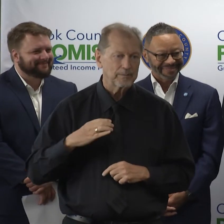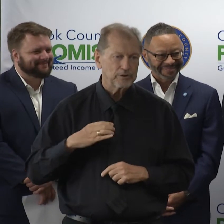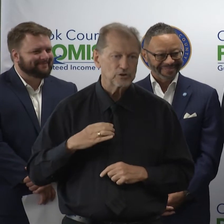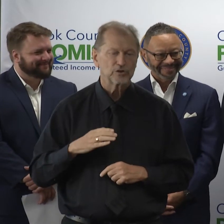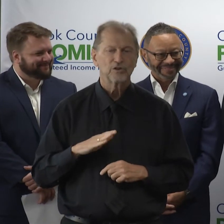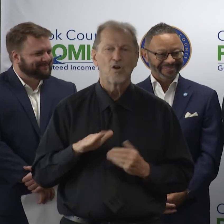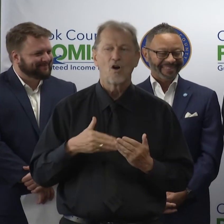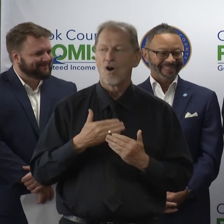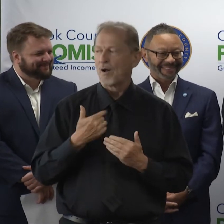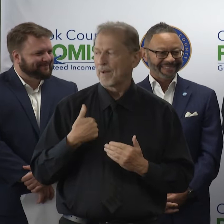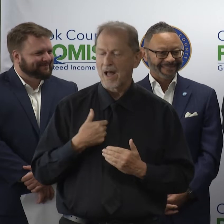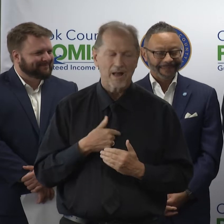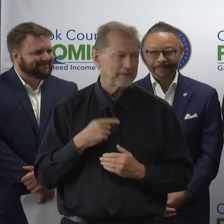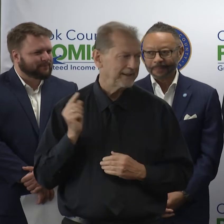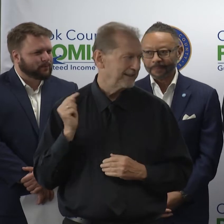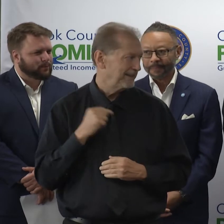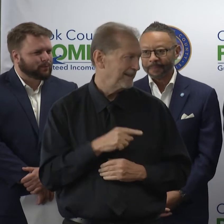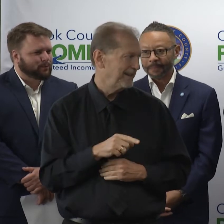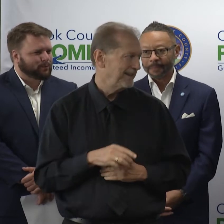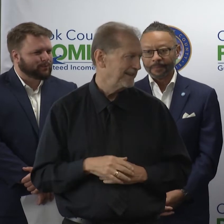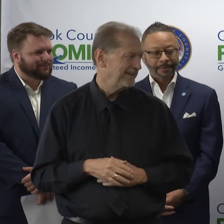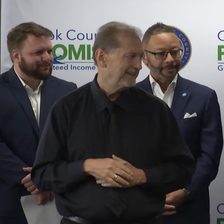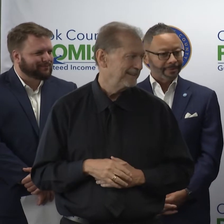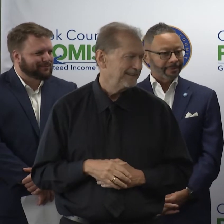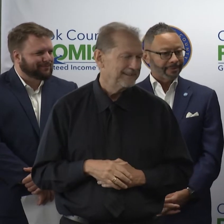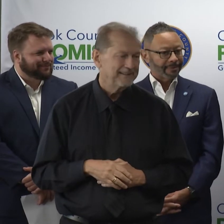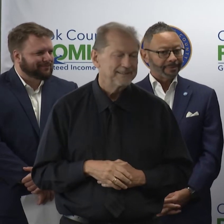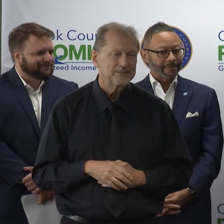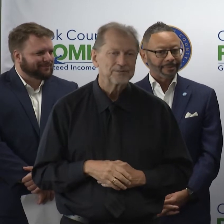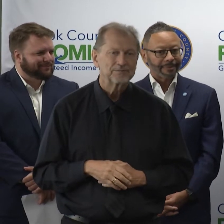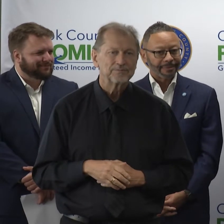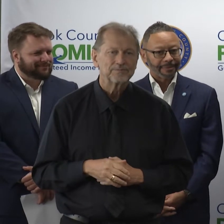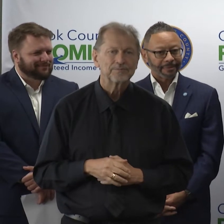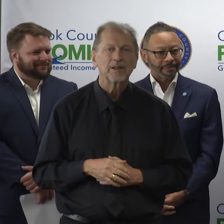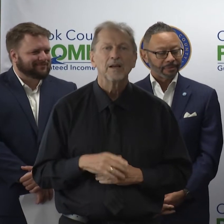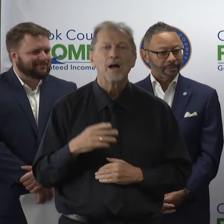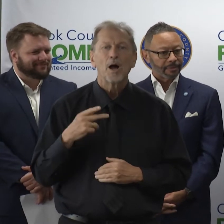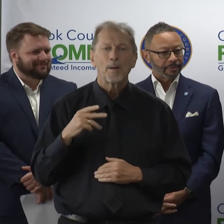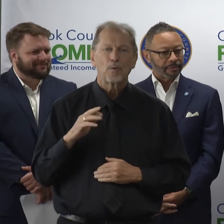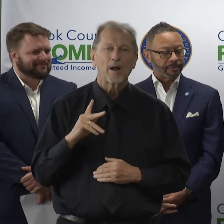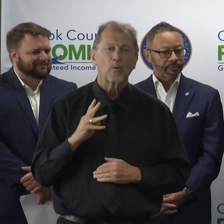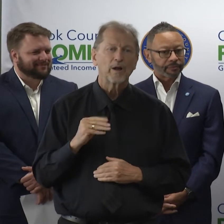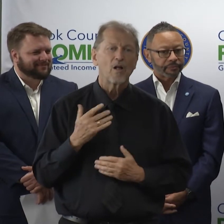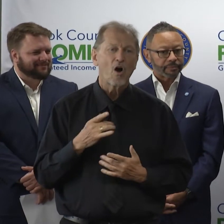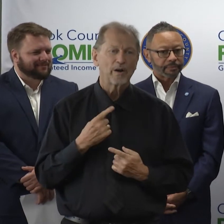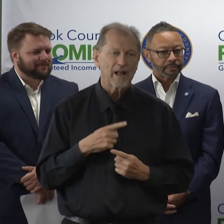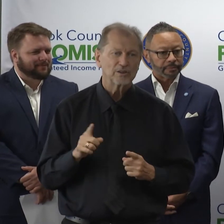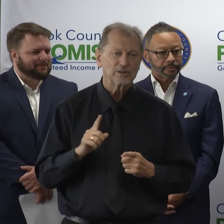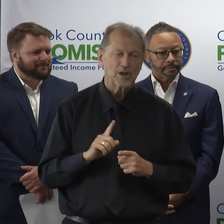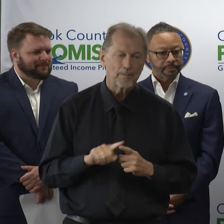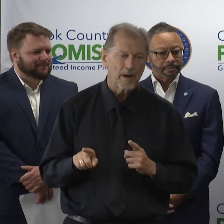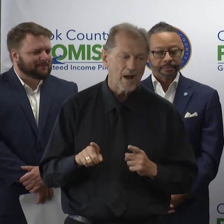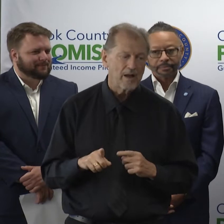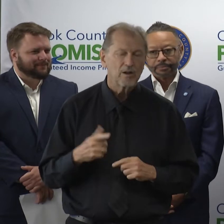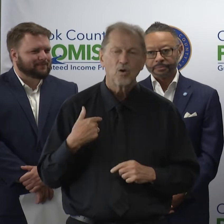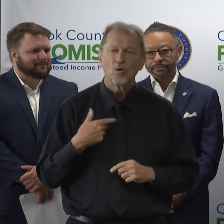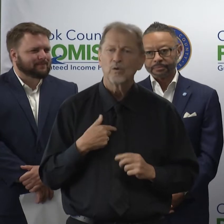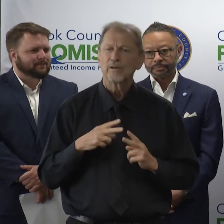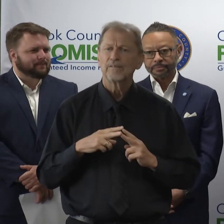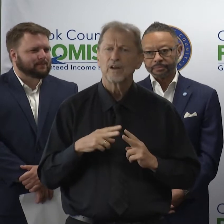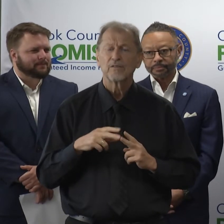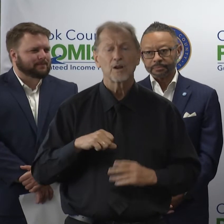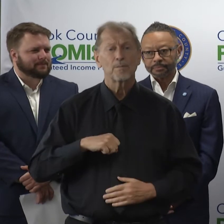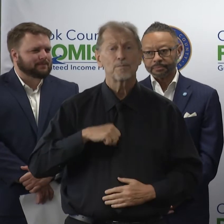are behind us, I don't know whether President Preckwinkle announced them all, but on behalf of us, we're very, very proud of